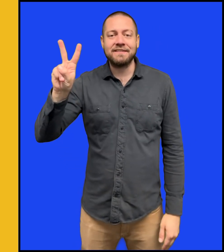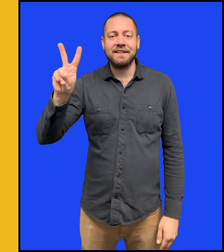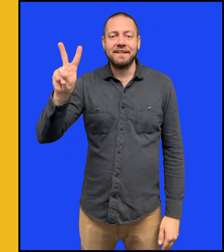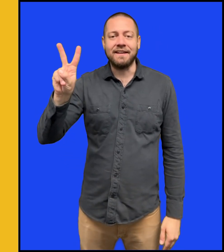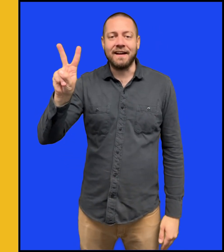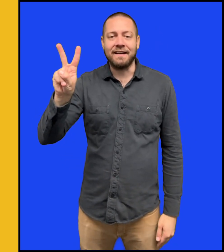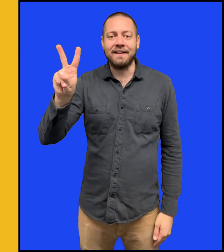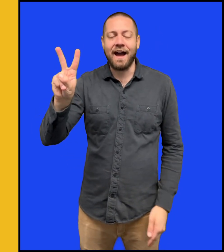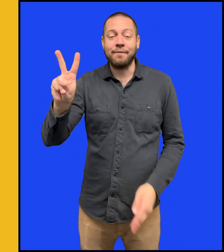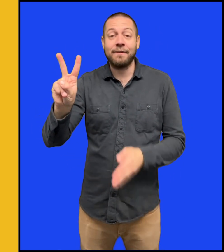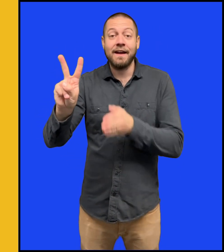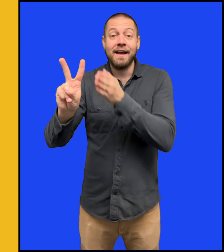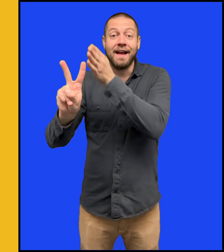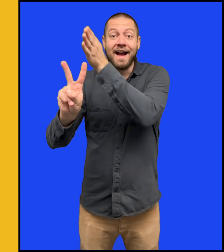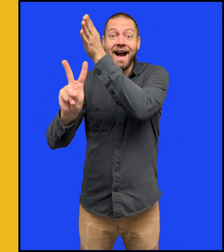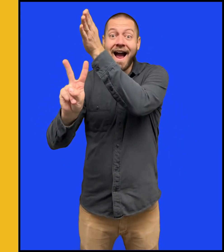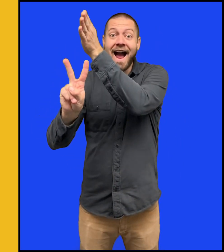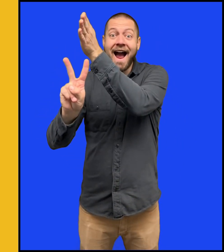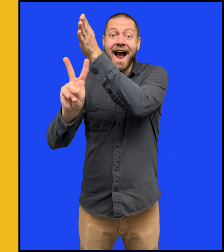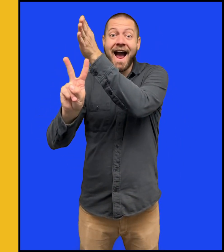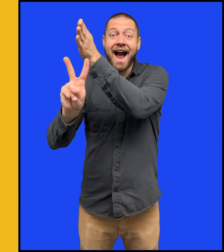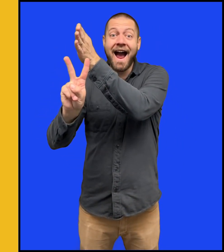2 beats and cut it in half.